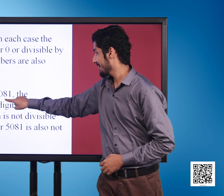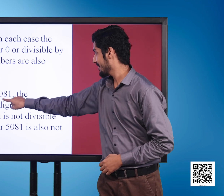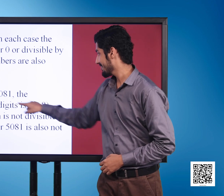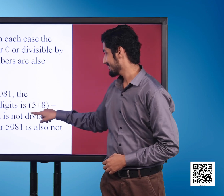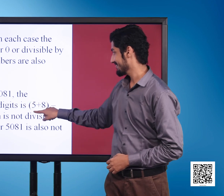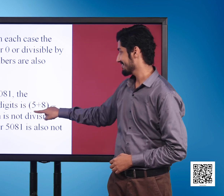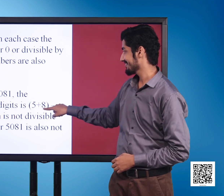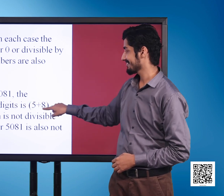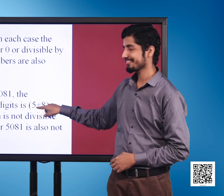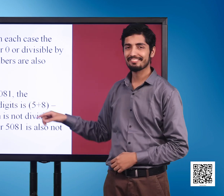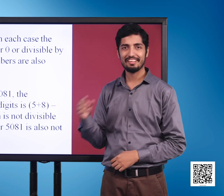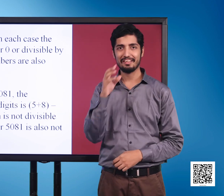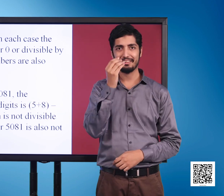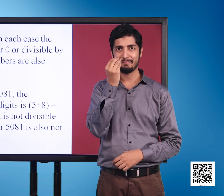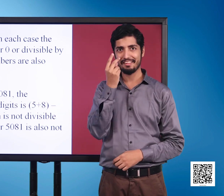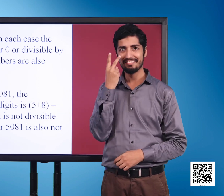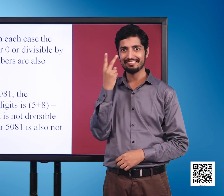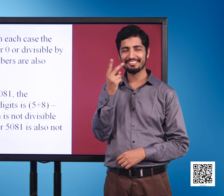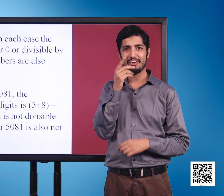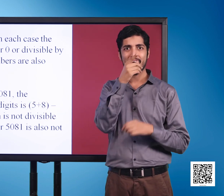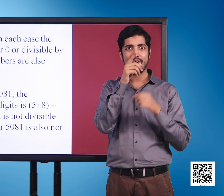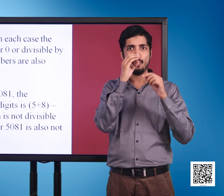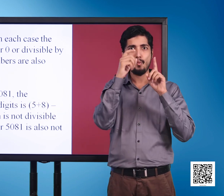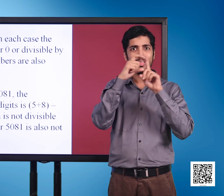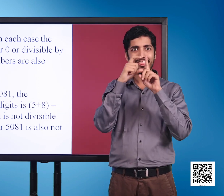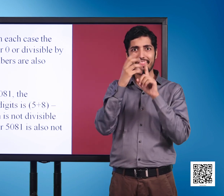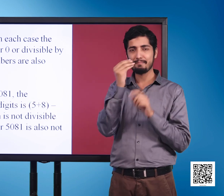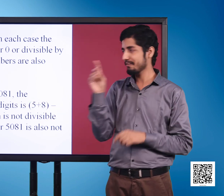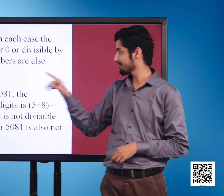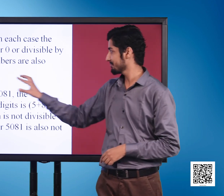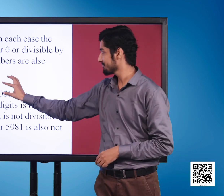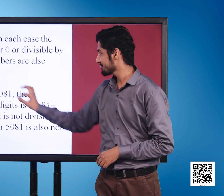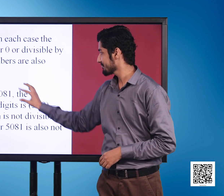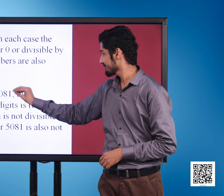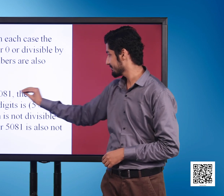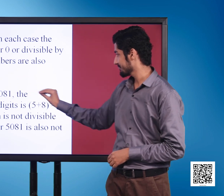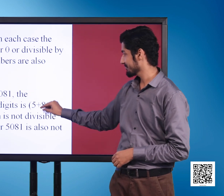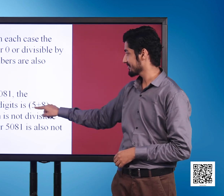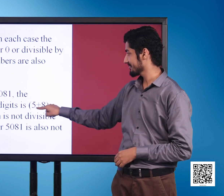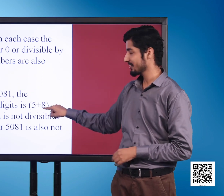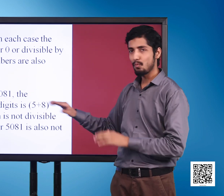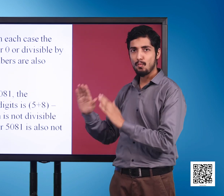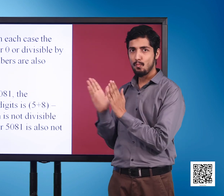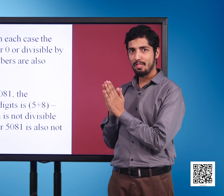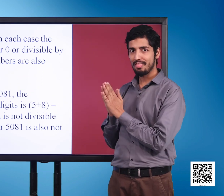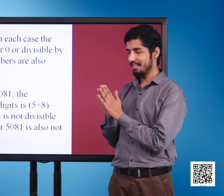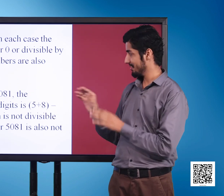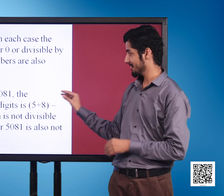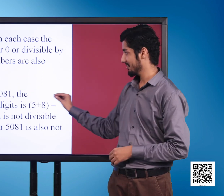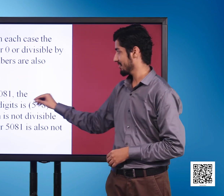the difference of the digits is 5 plus 8 minus 1 plus 0 is equal to 12, which is